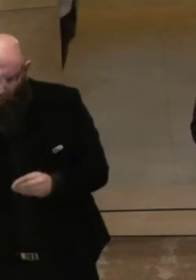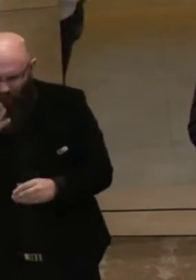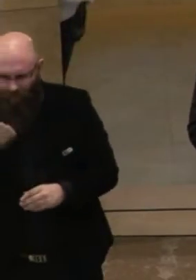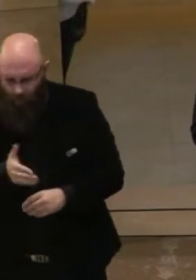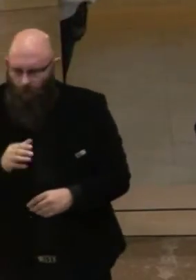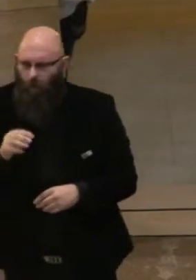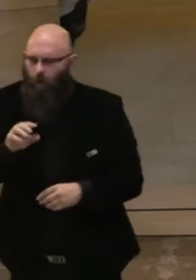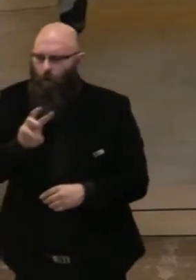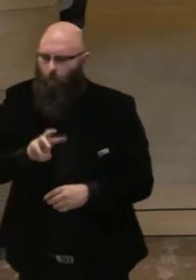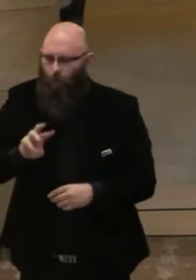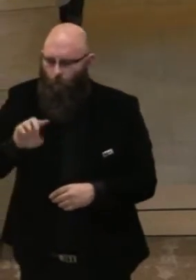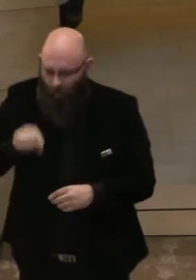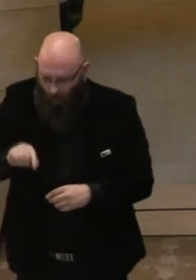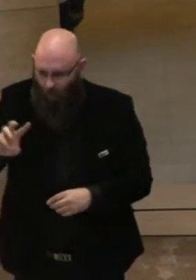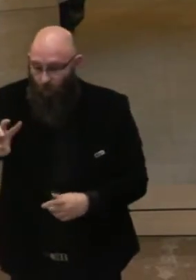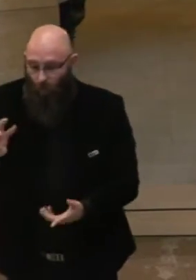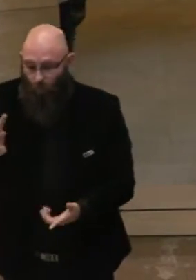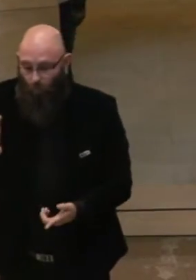WRIGHT.org.